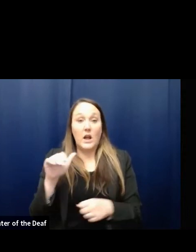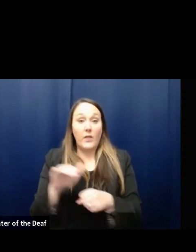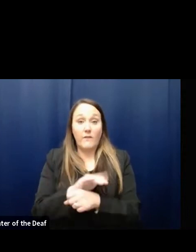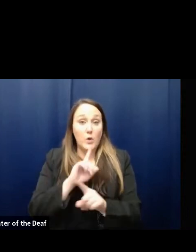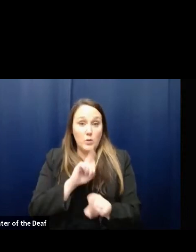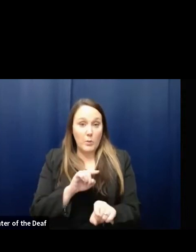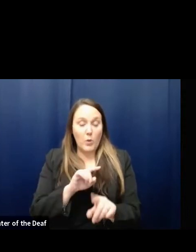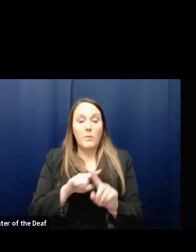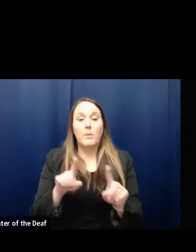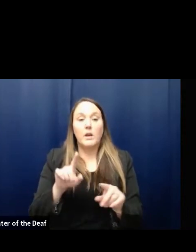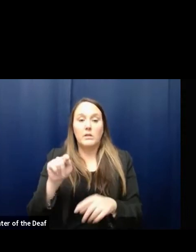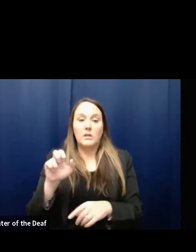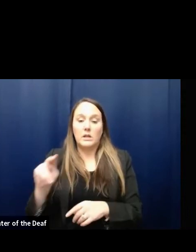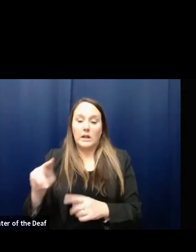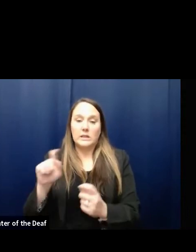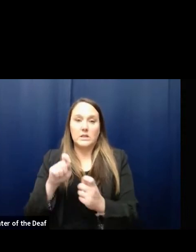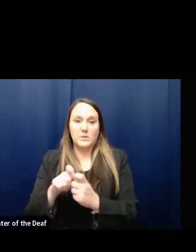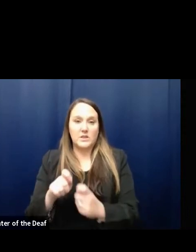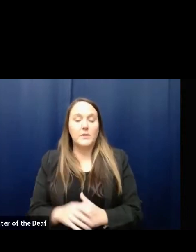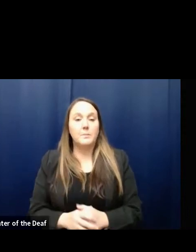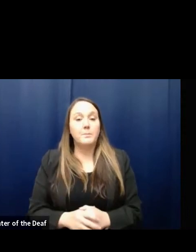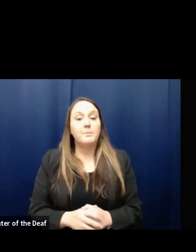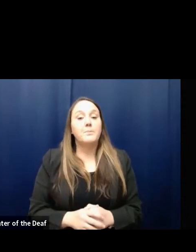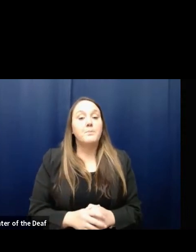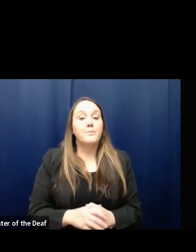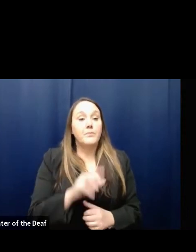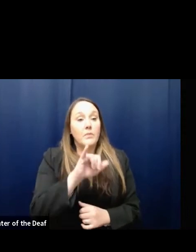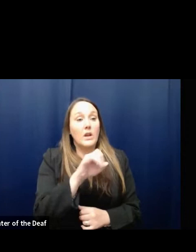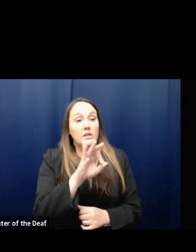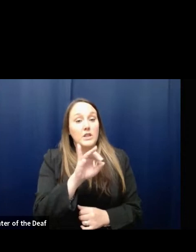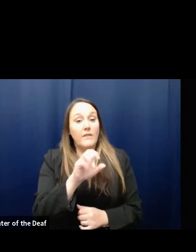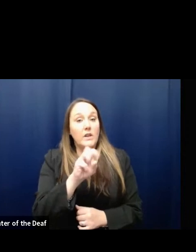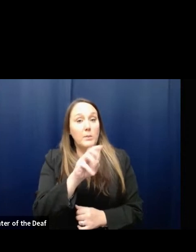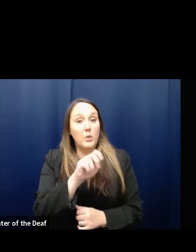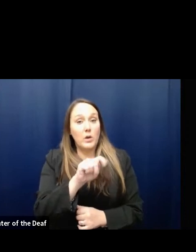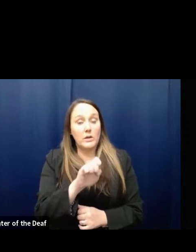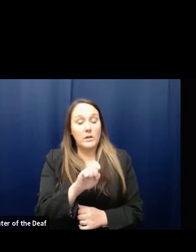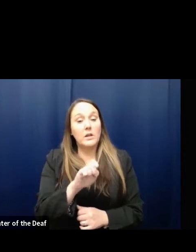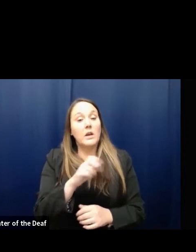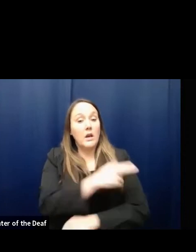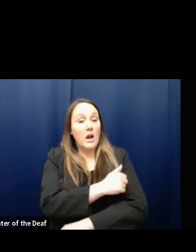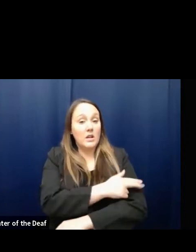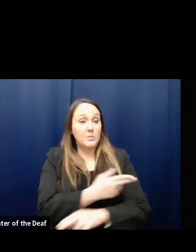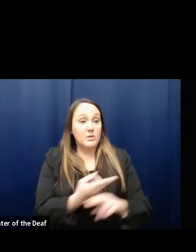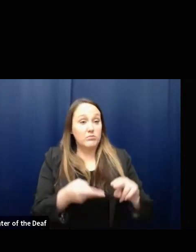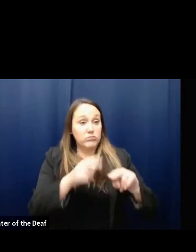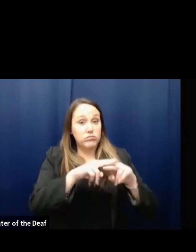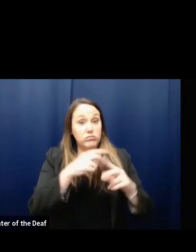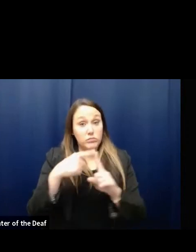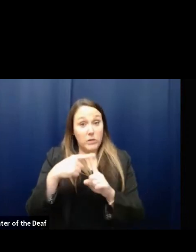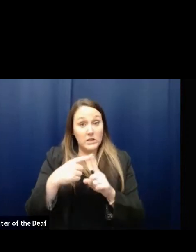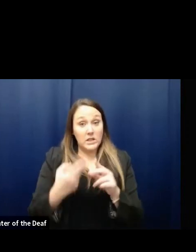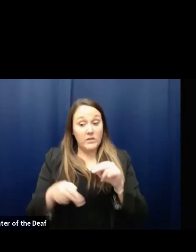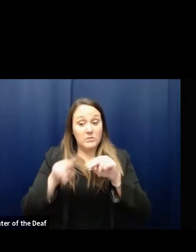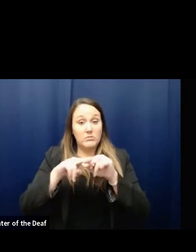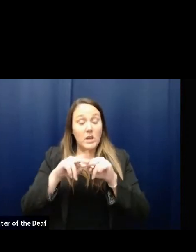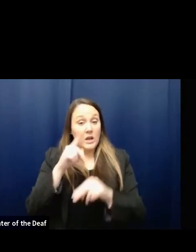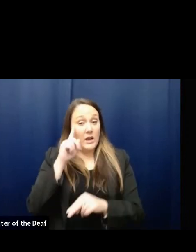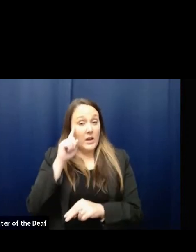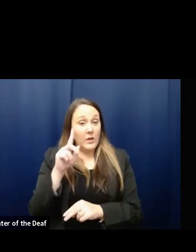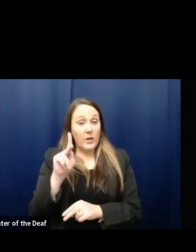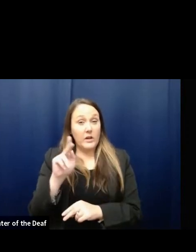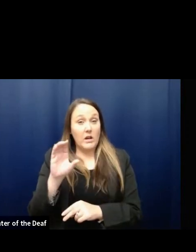the Board of Health. From Jeff with WATE, with hospitalizations up and positivity trending up, do you believe Knox